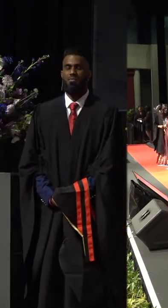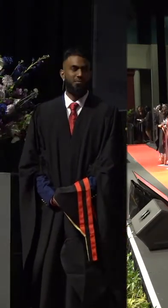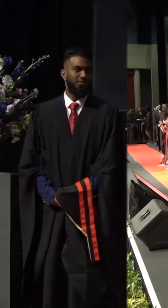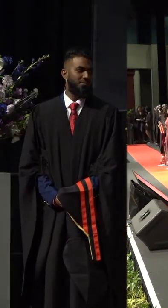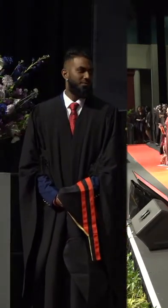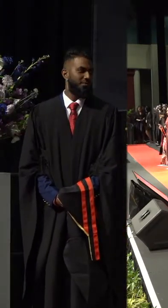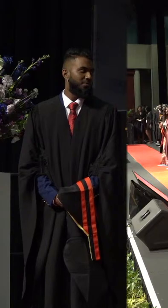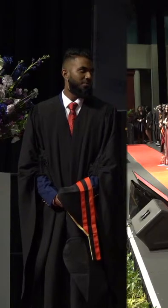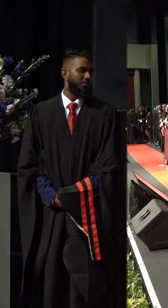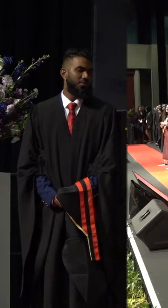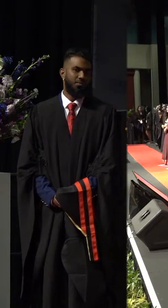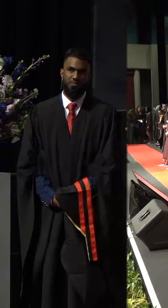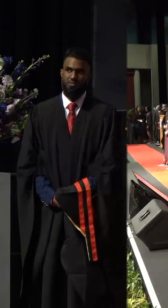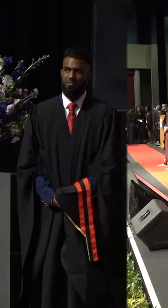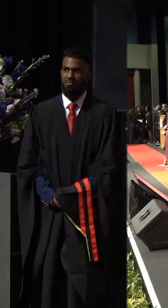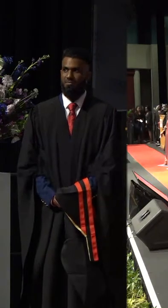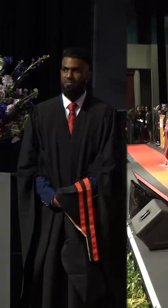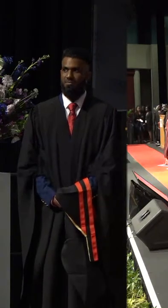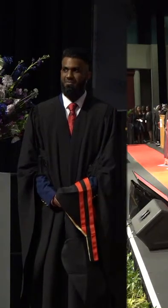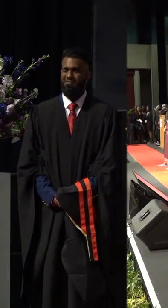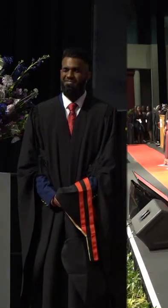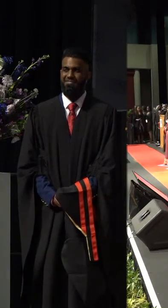Dylan Govender, cum laude.